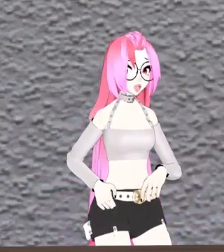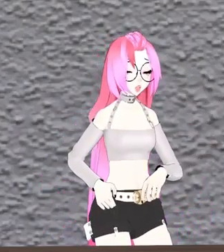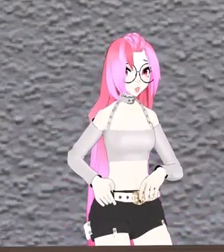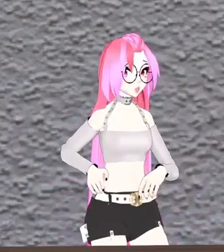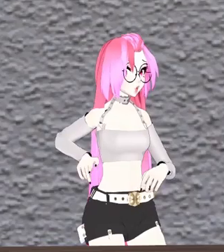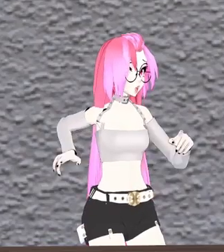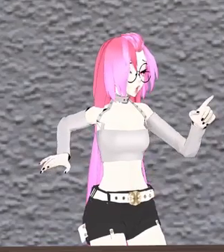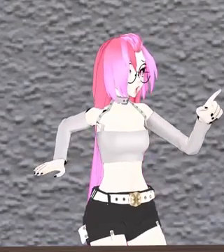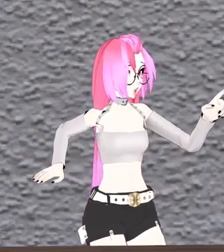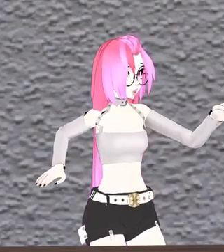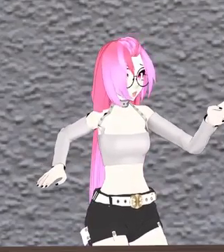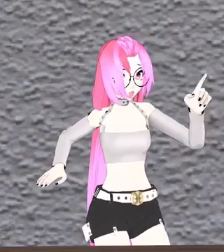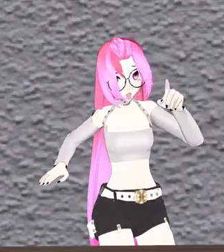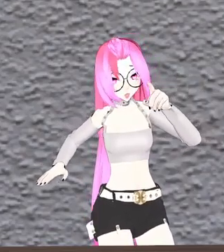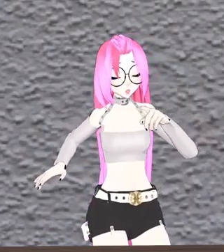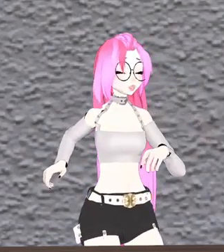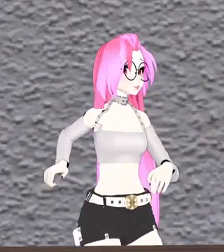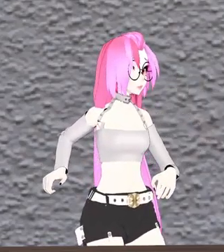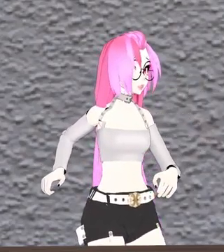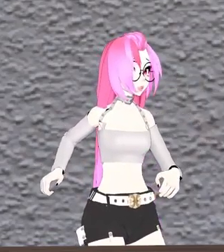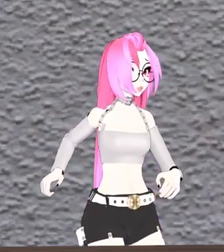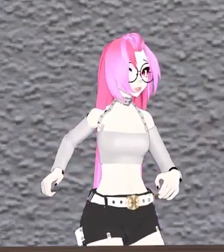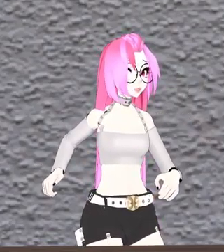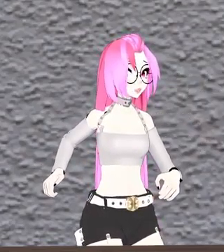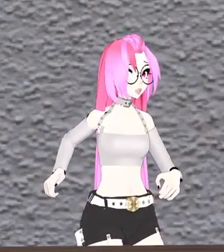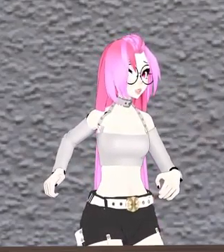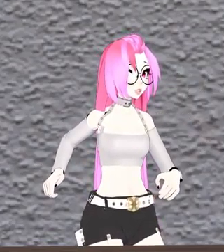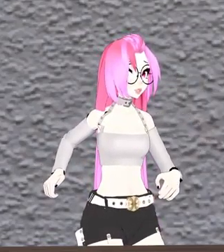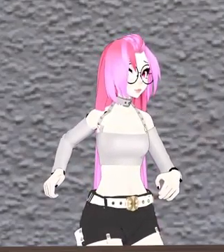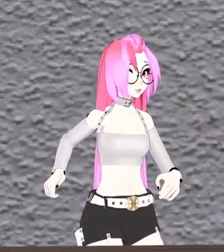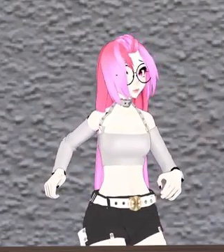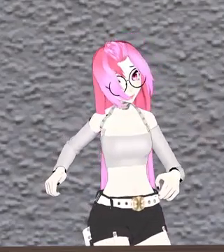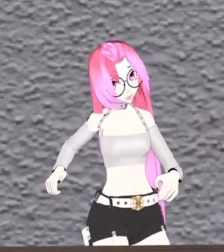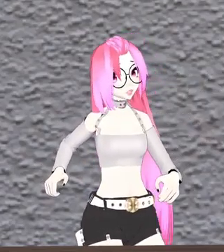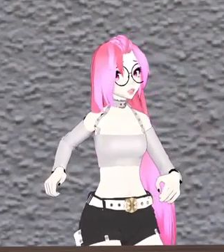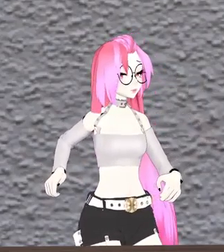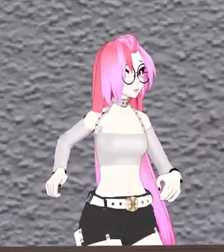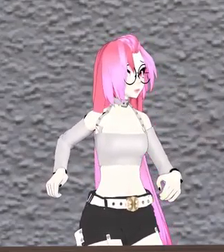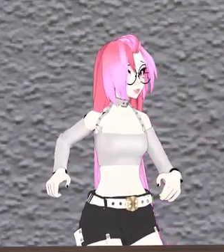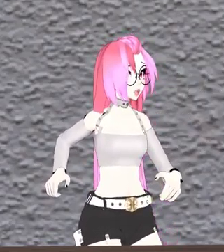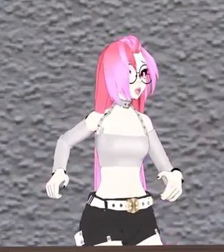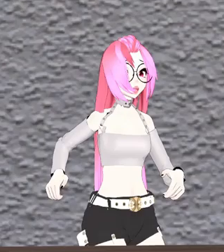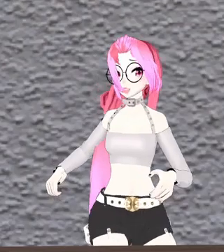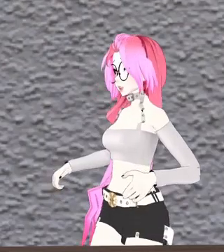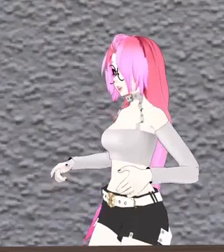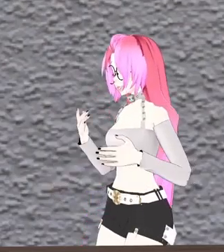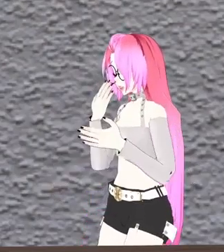dog. Fingerspell red dog. Right? Red. Space. Dog. Good. Your